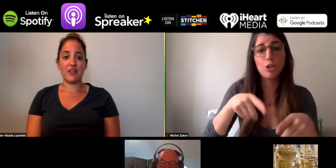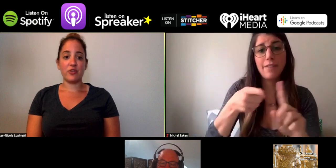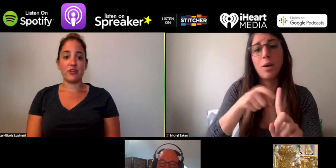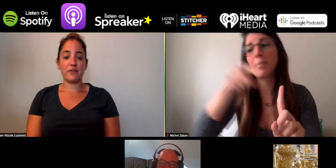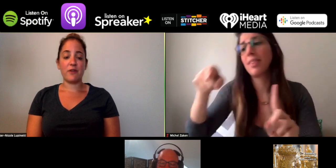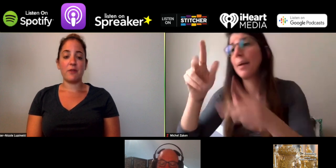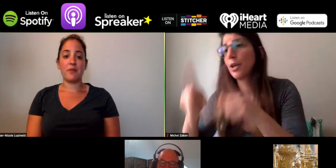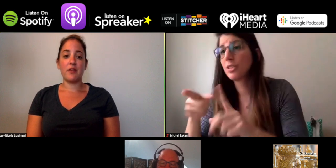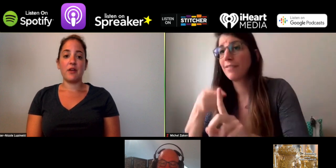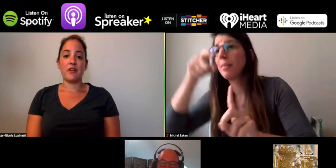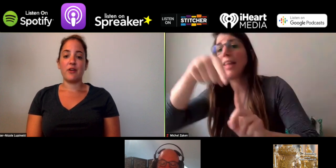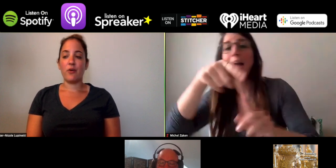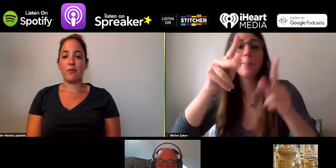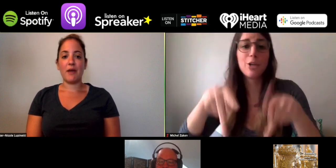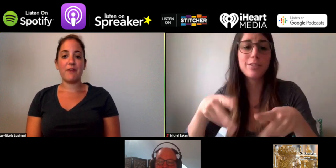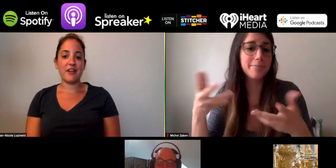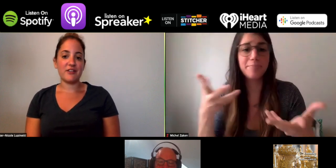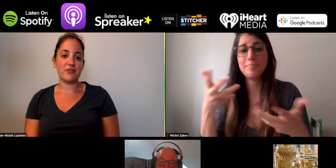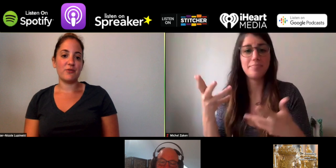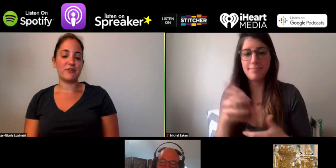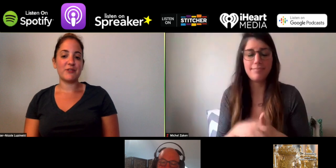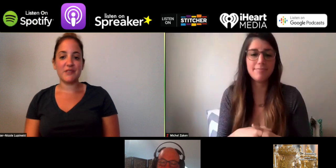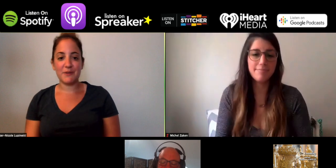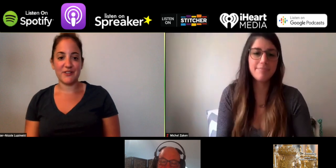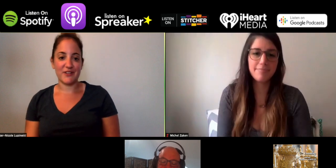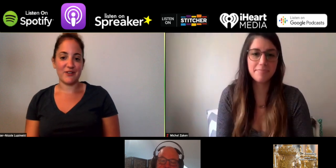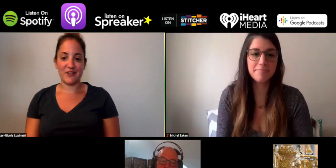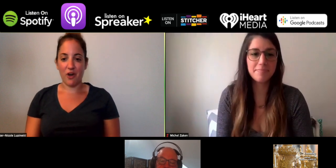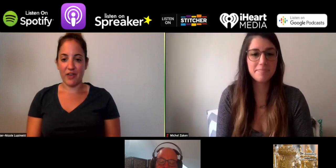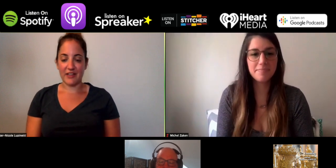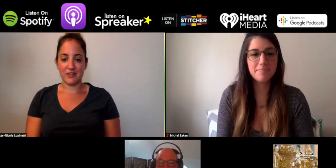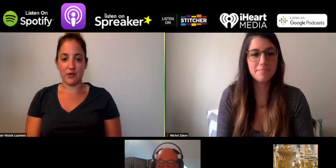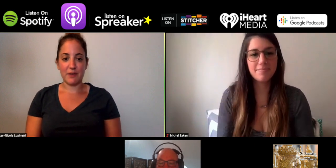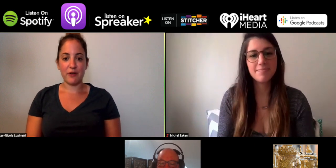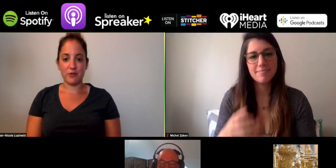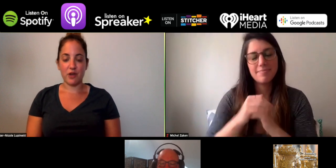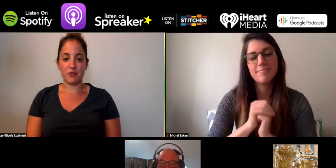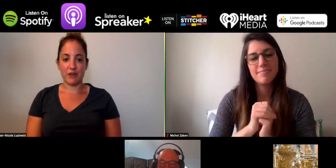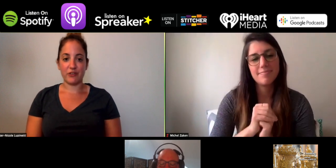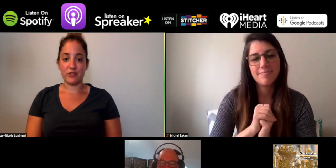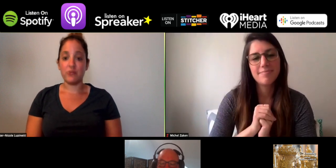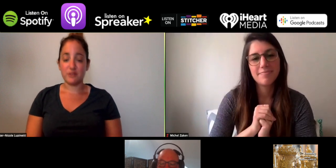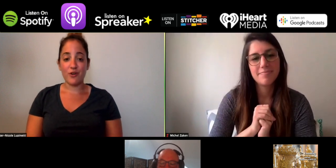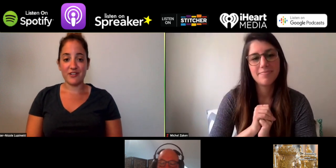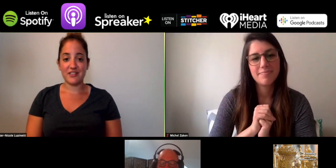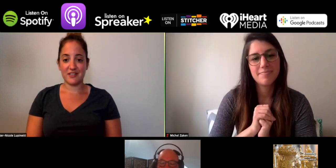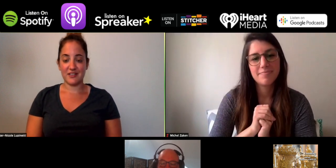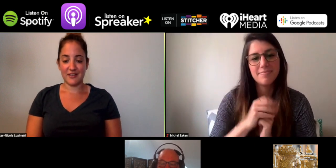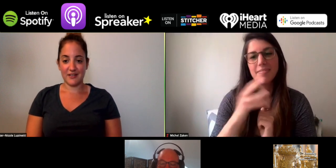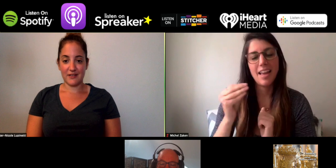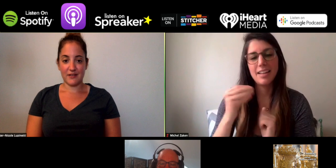saying that you learned it from, you know, my friend who was friends with this person and all that. So it's better if you come directly to the